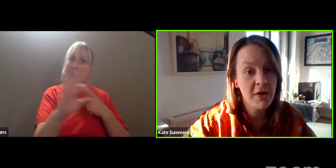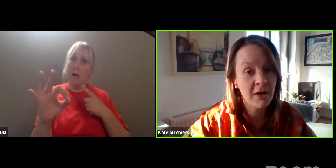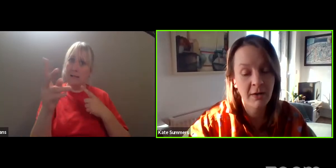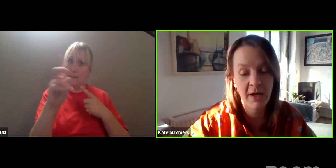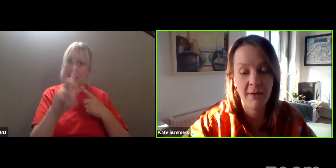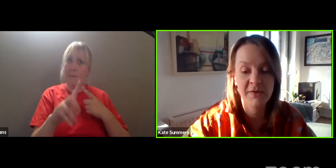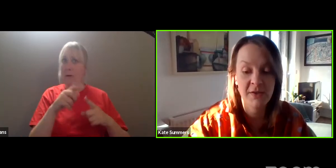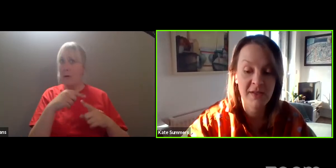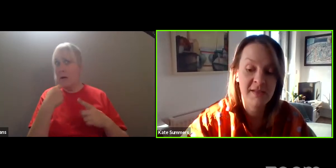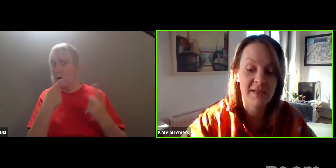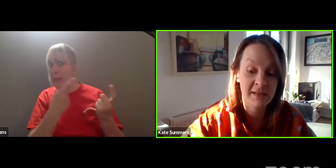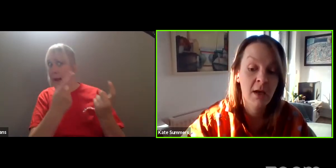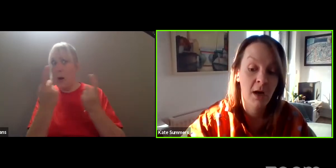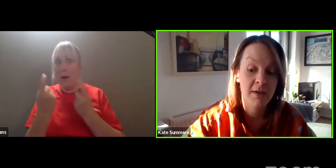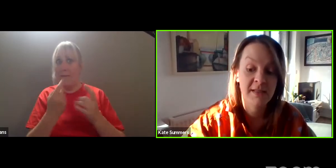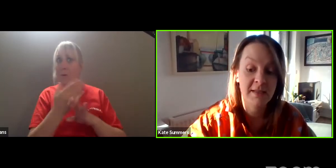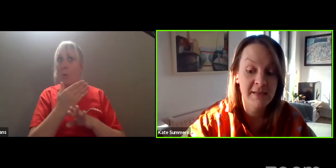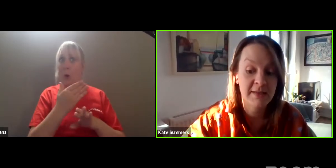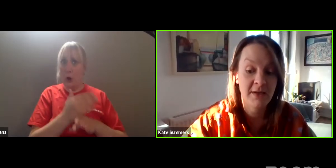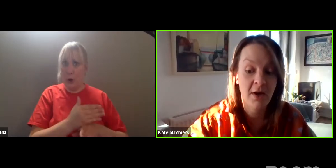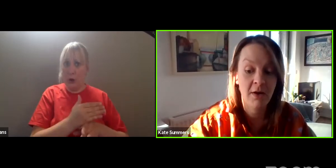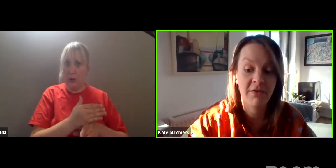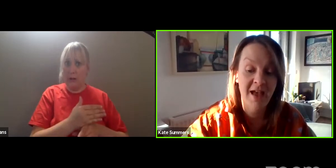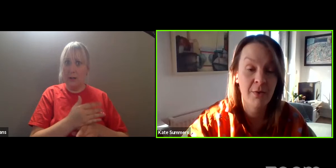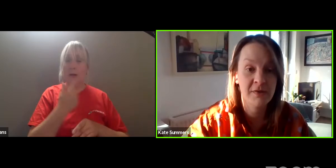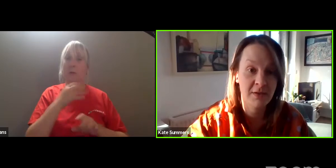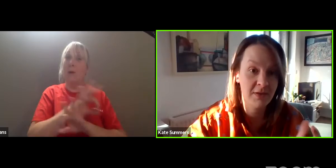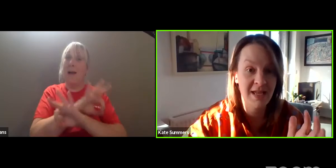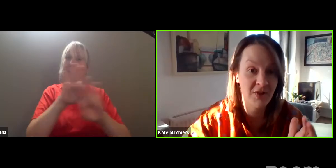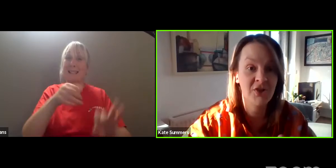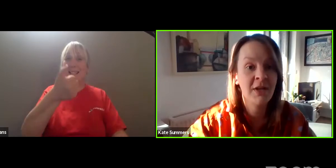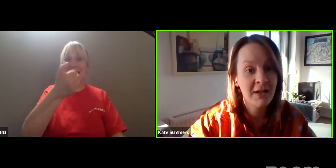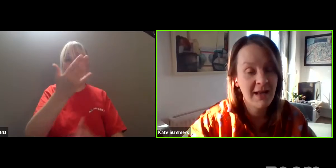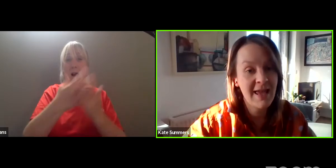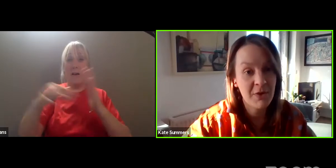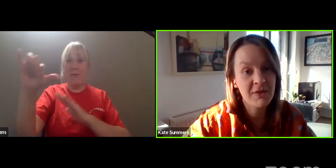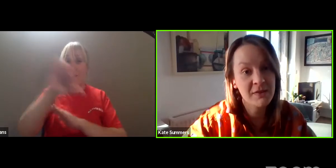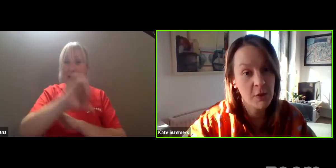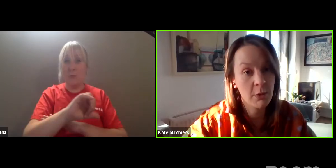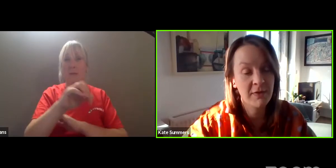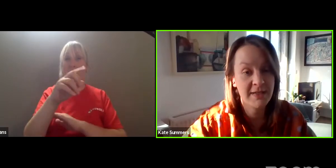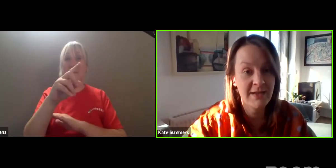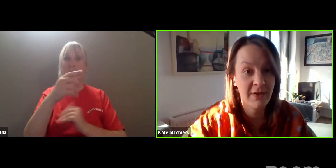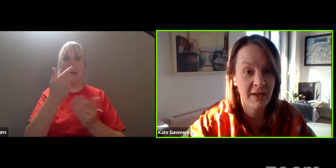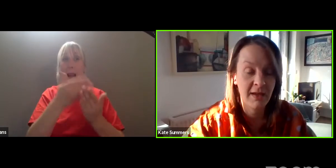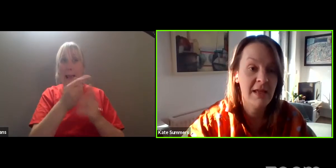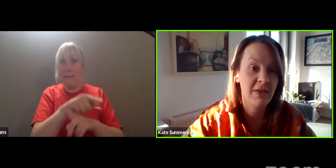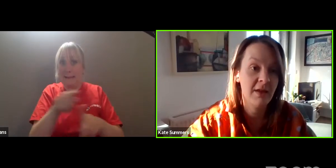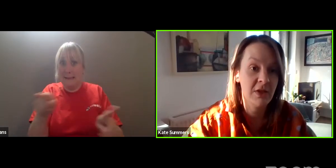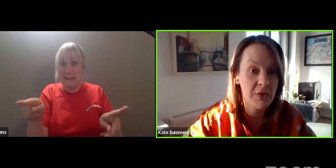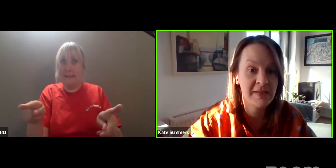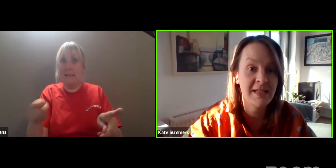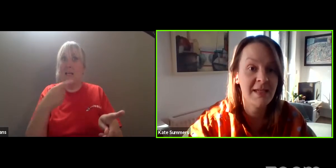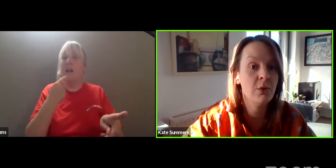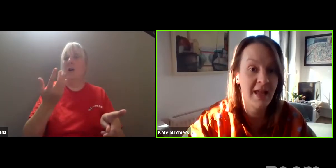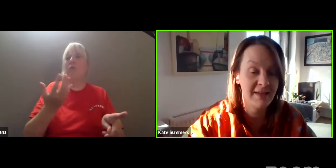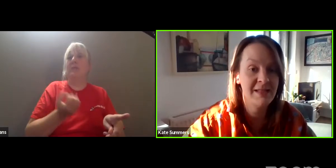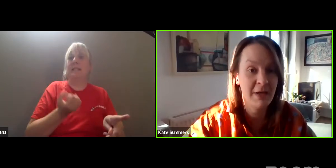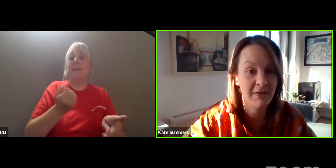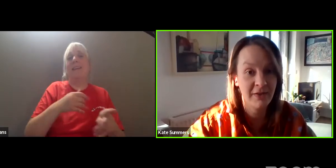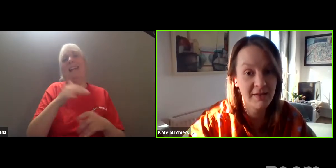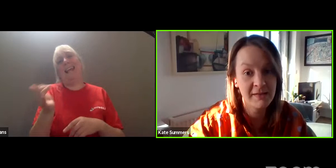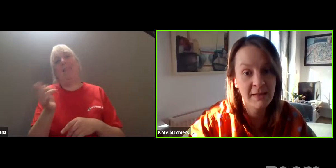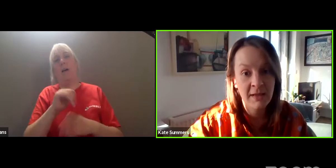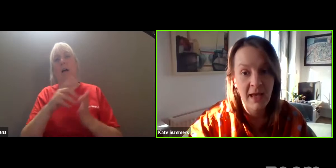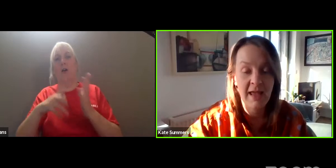looking for work. And so this is asking 6,500-ish claimants who are receiving either UC or